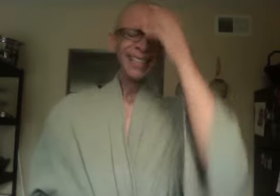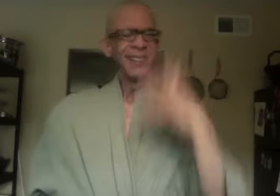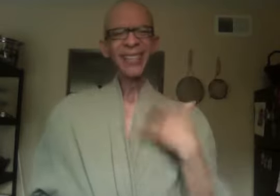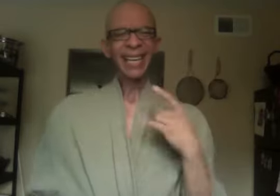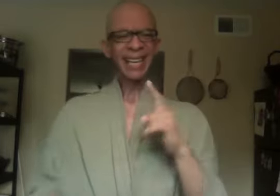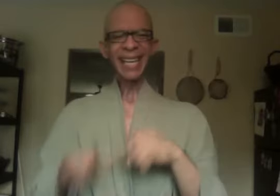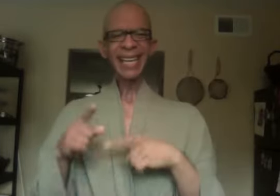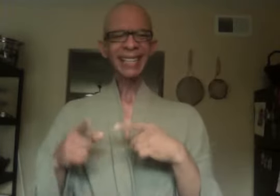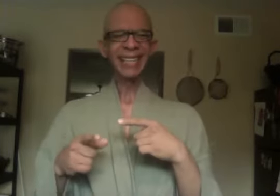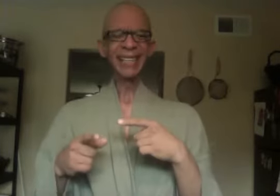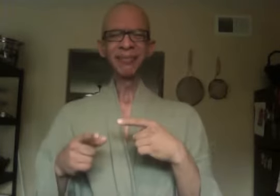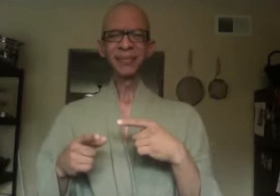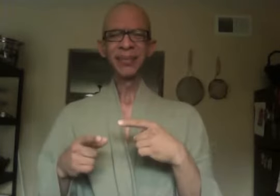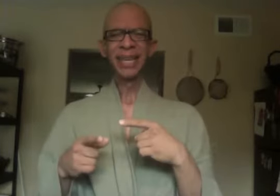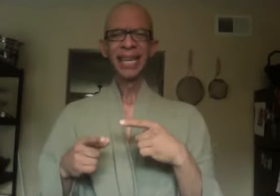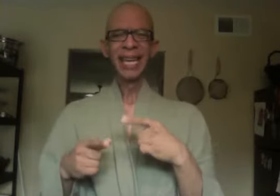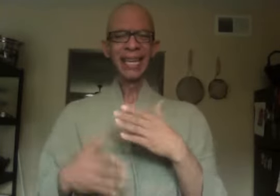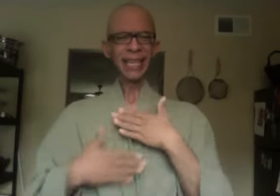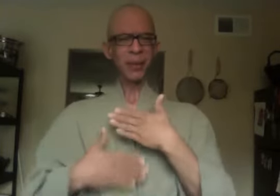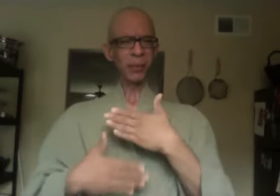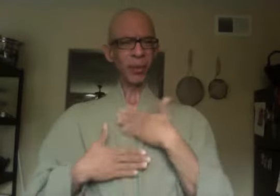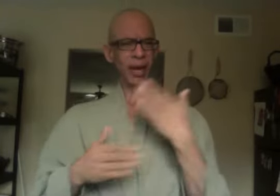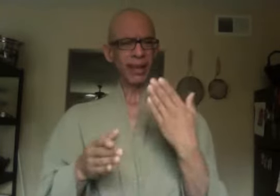Feel like I can't catch my breath.